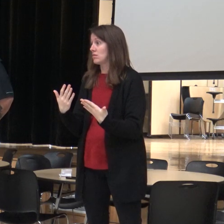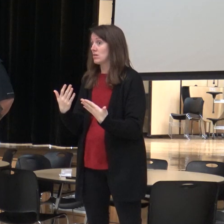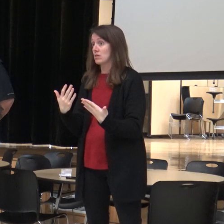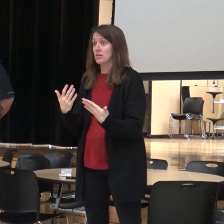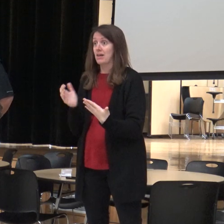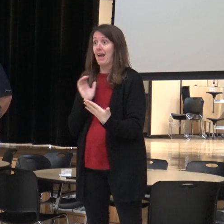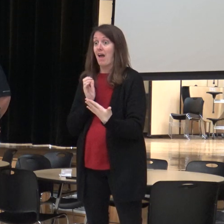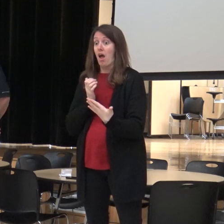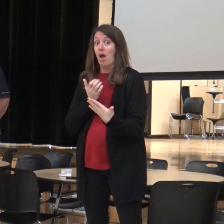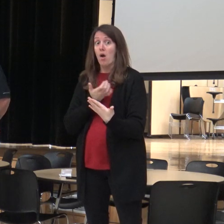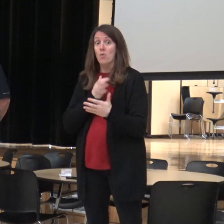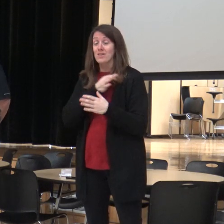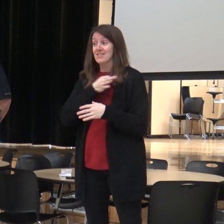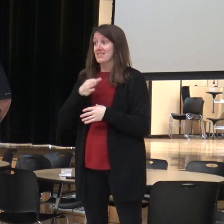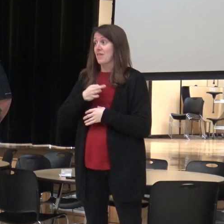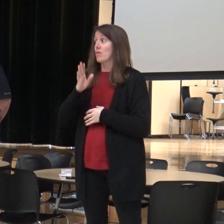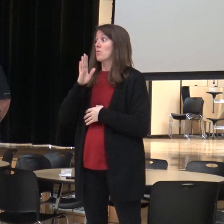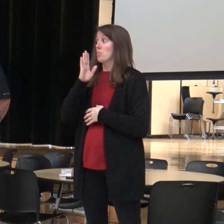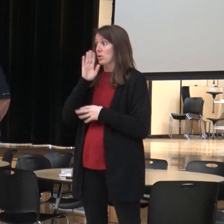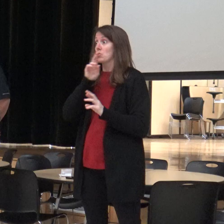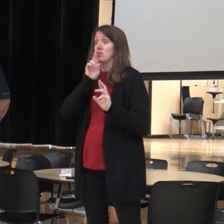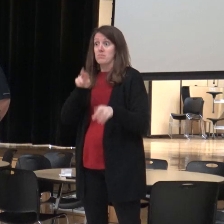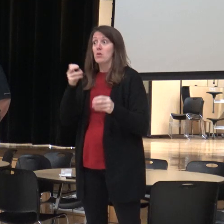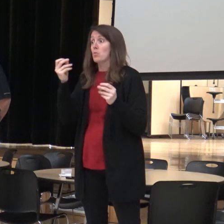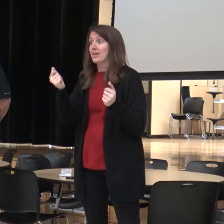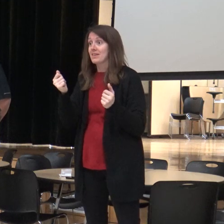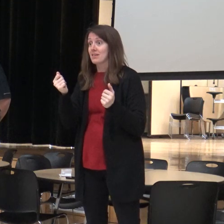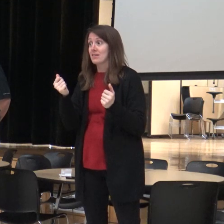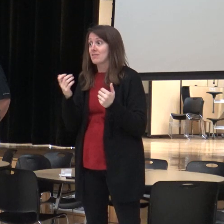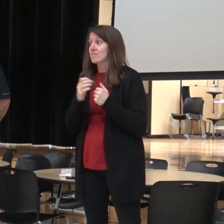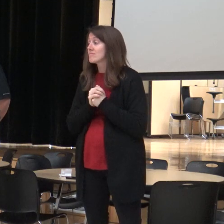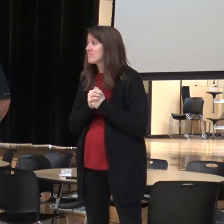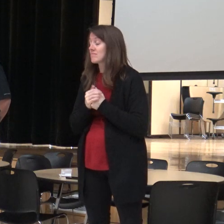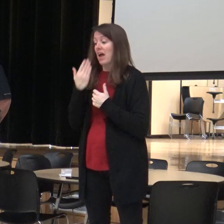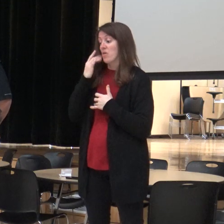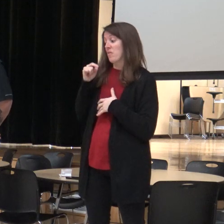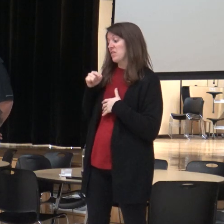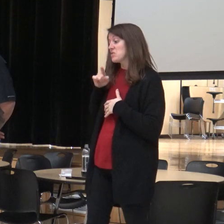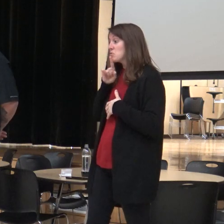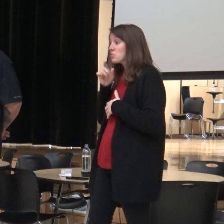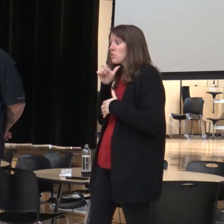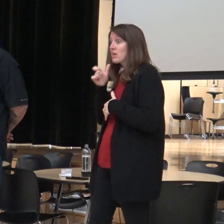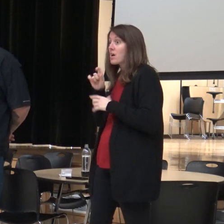is true or not, but I'm concerned. Can you check this out? And